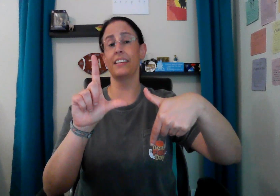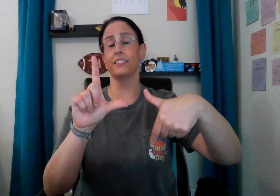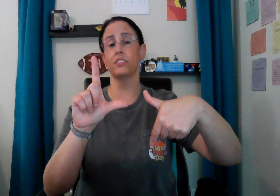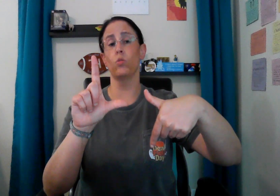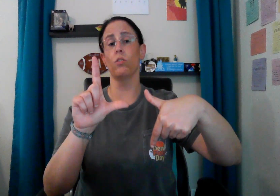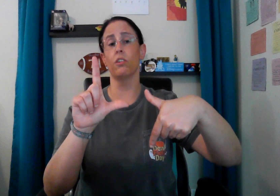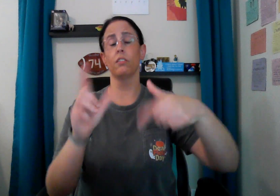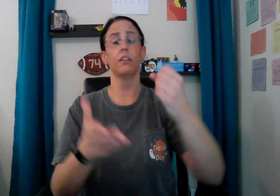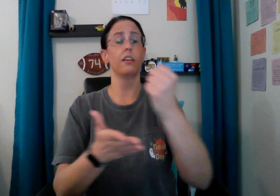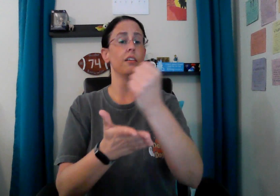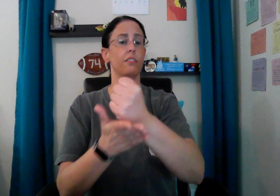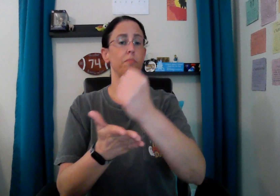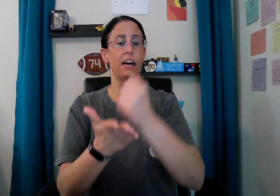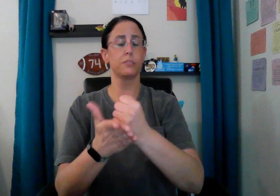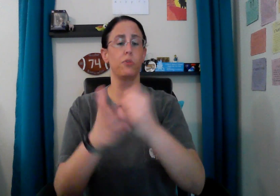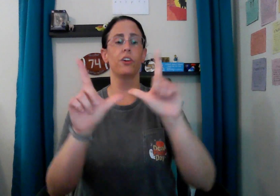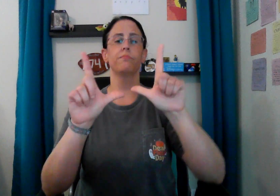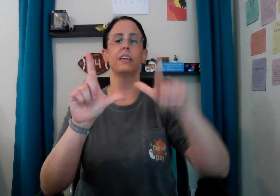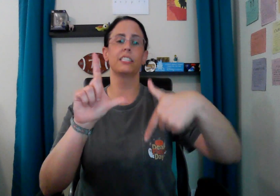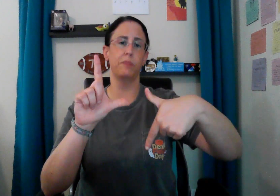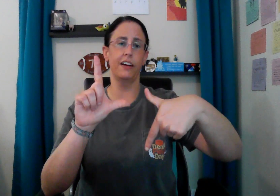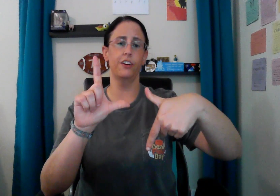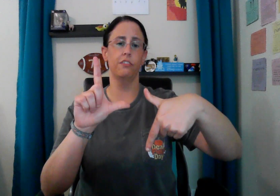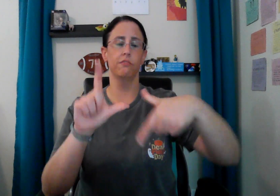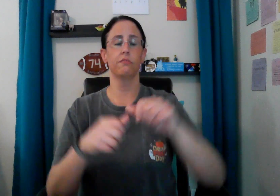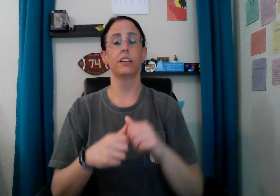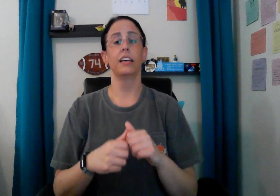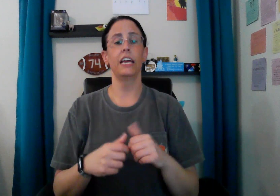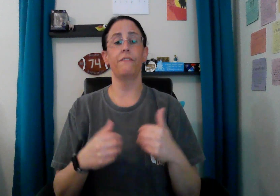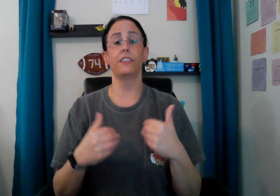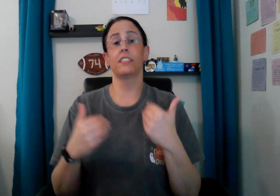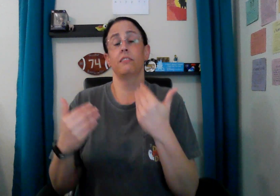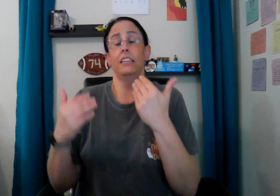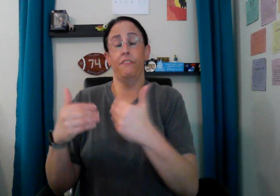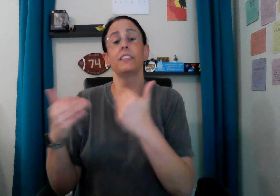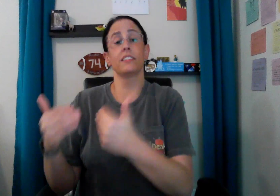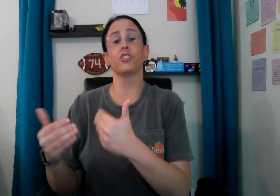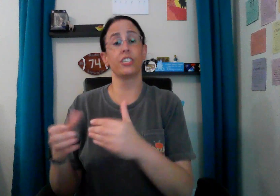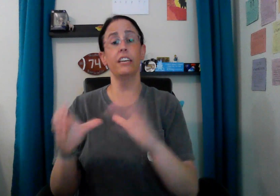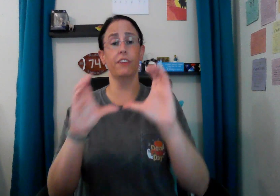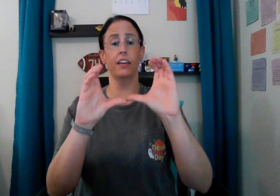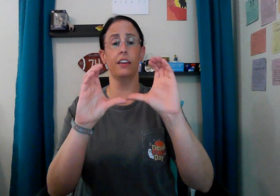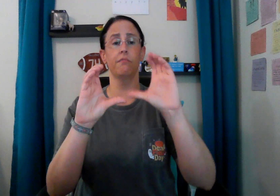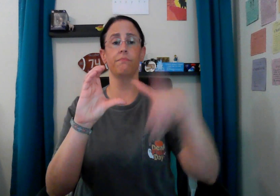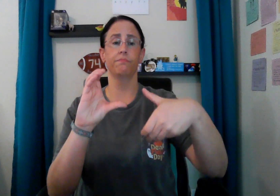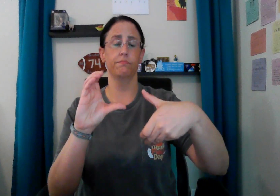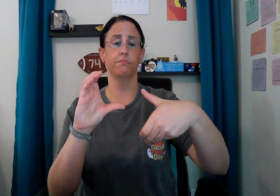license or passport expired. If it's a certificate,